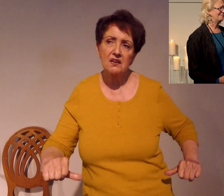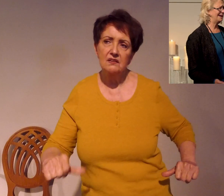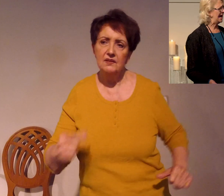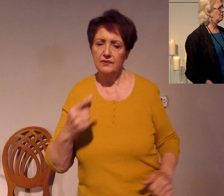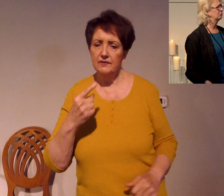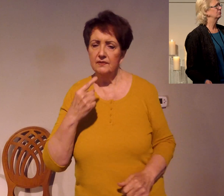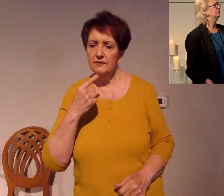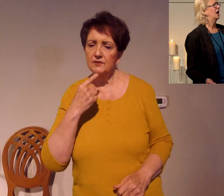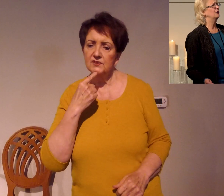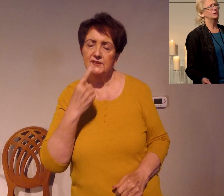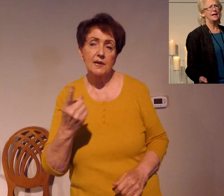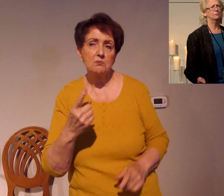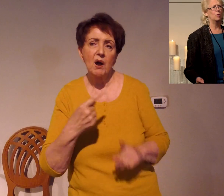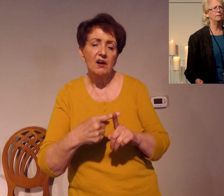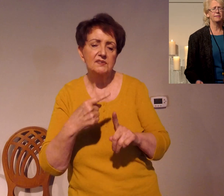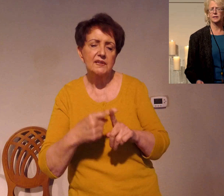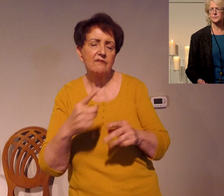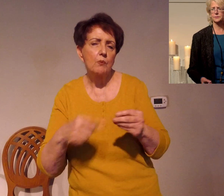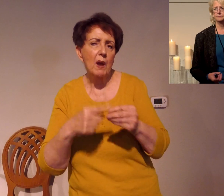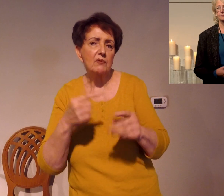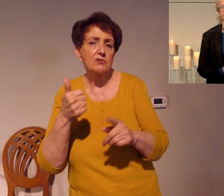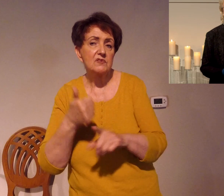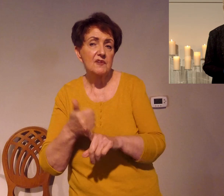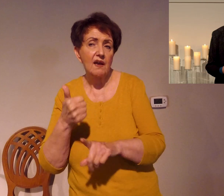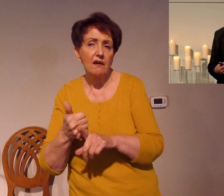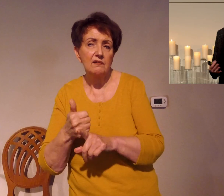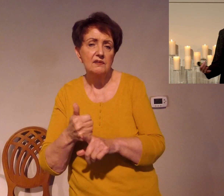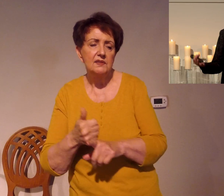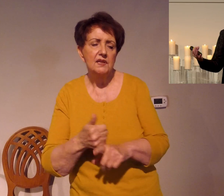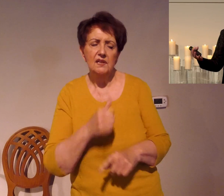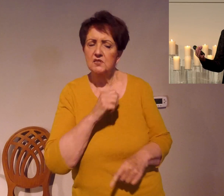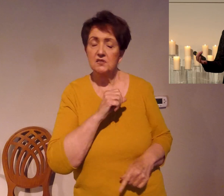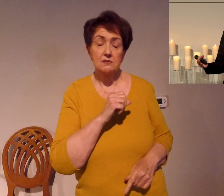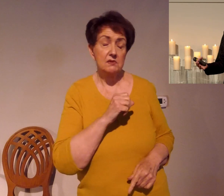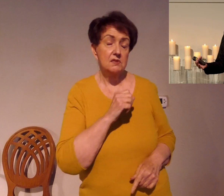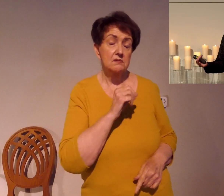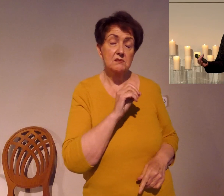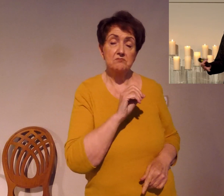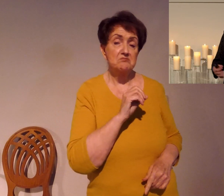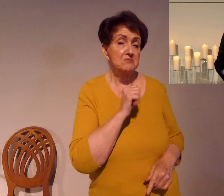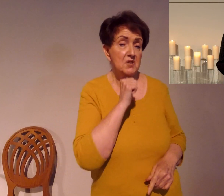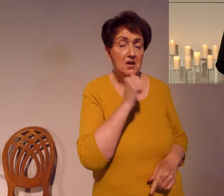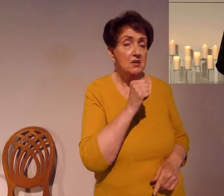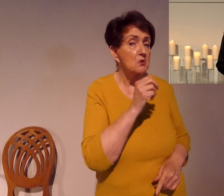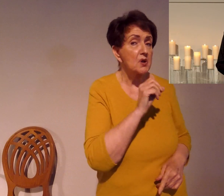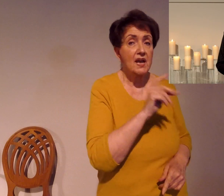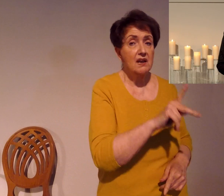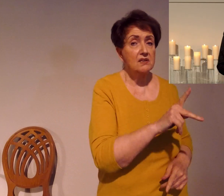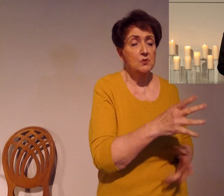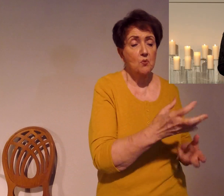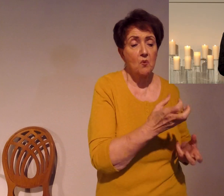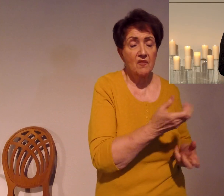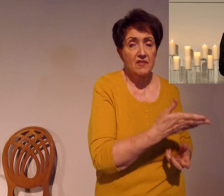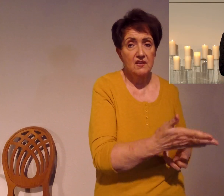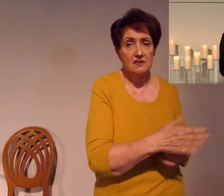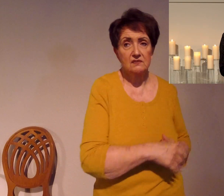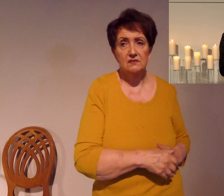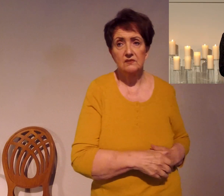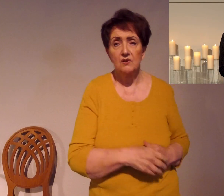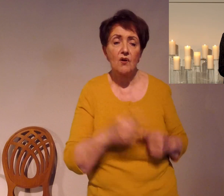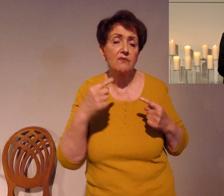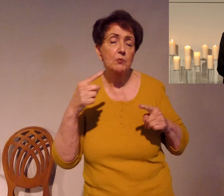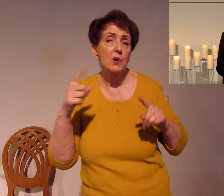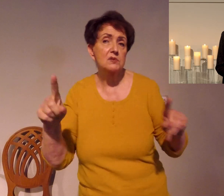also somehow not okay to want things. Not okay to decide that one wants to have a prosperous or